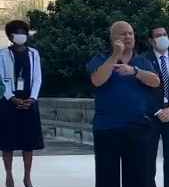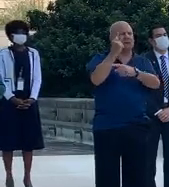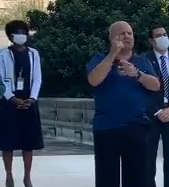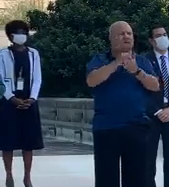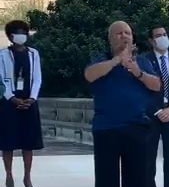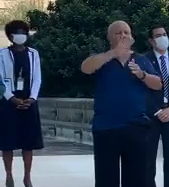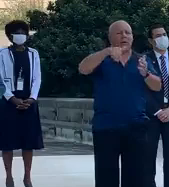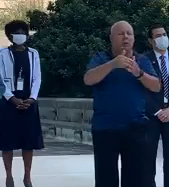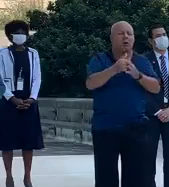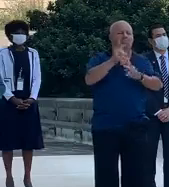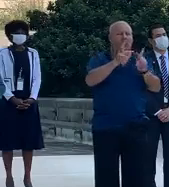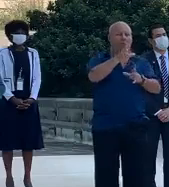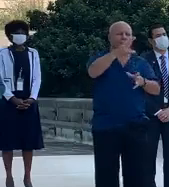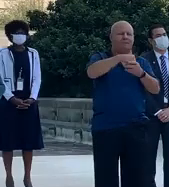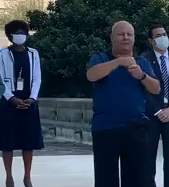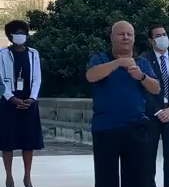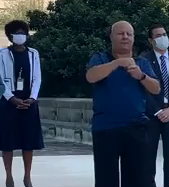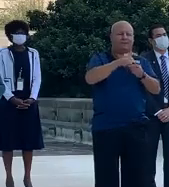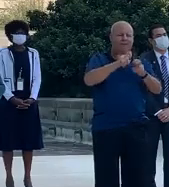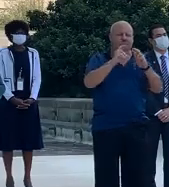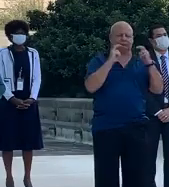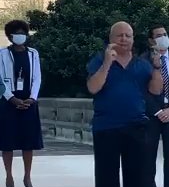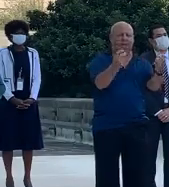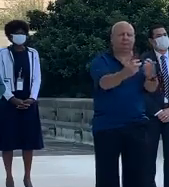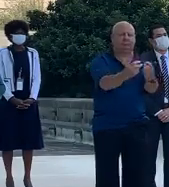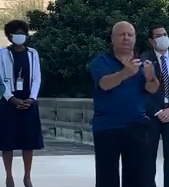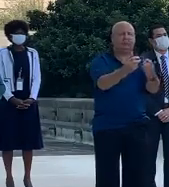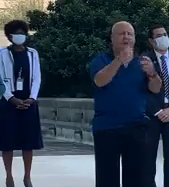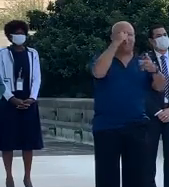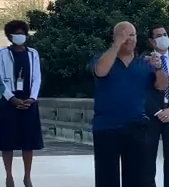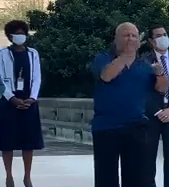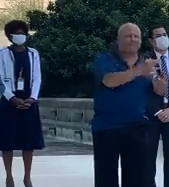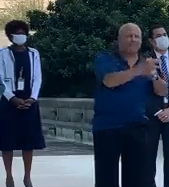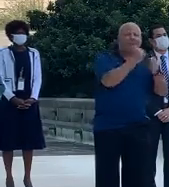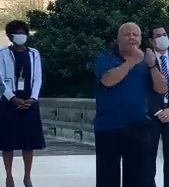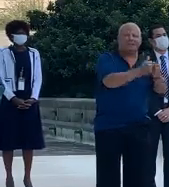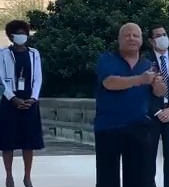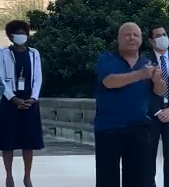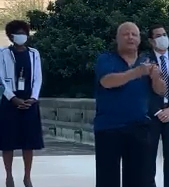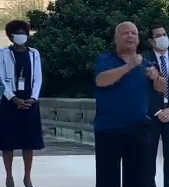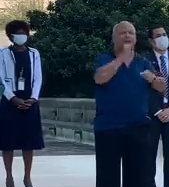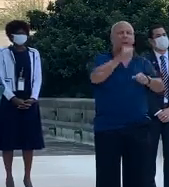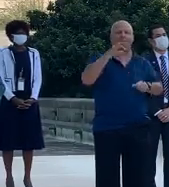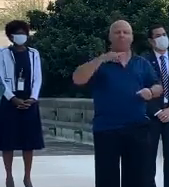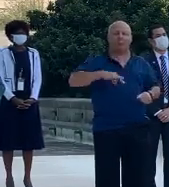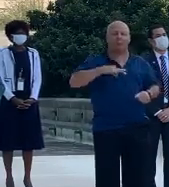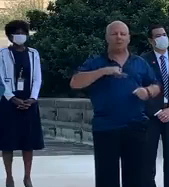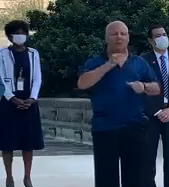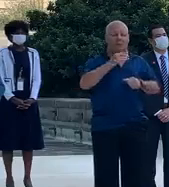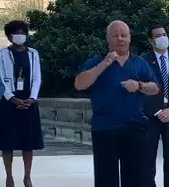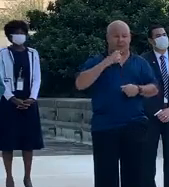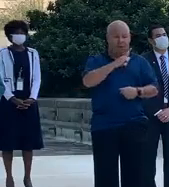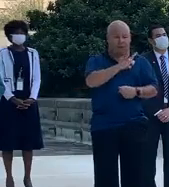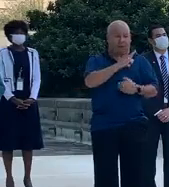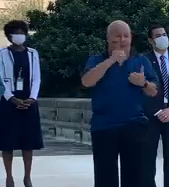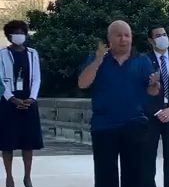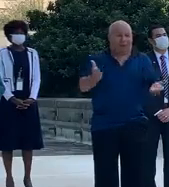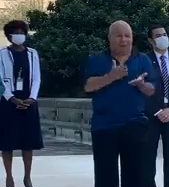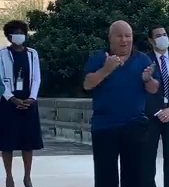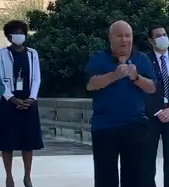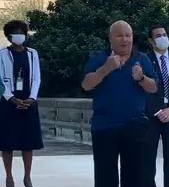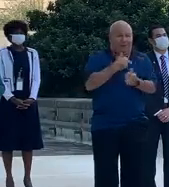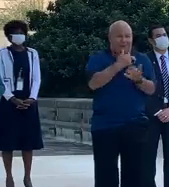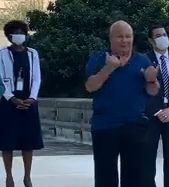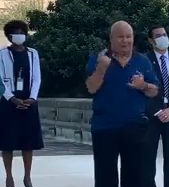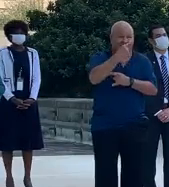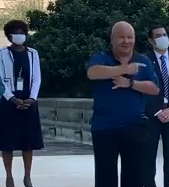the table. This represented our faith-based community, our nonprofit community, and of course our consulates right here with us. And